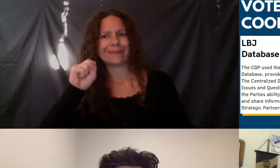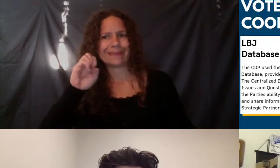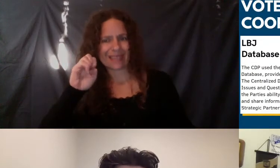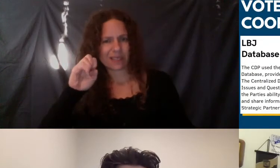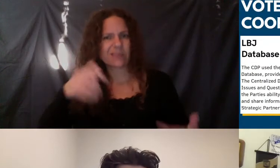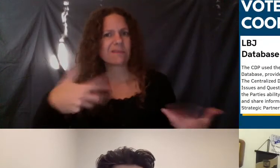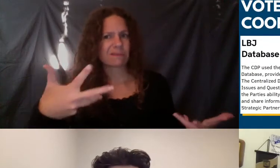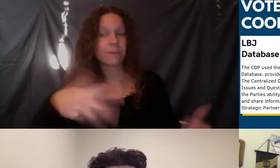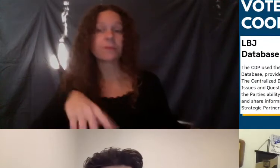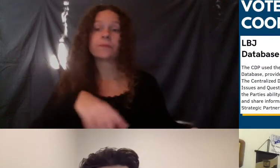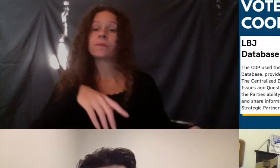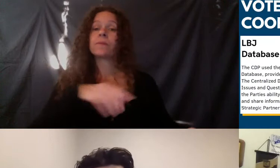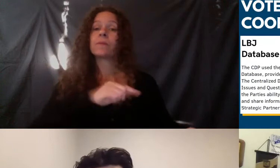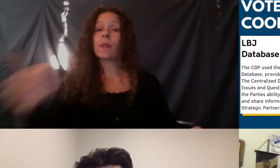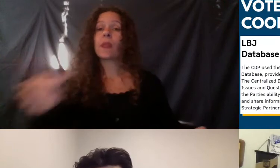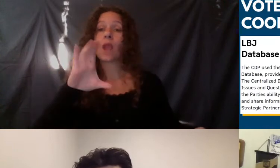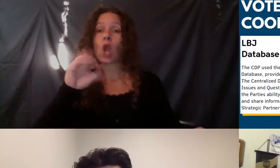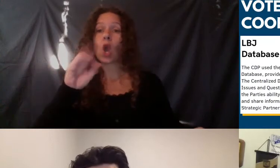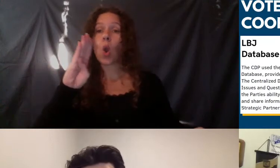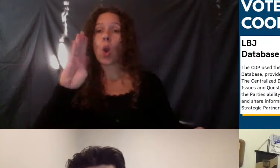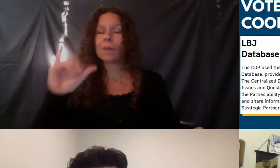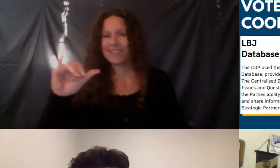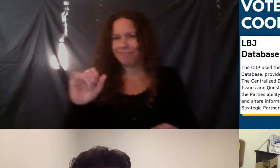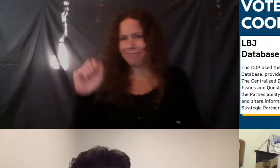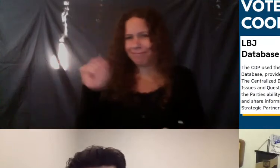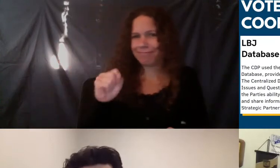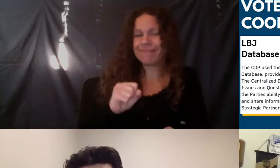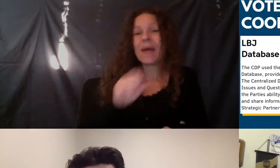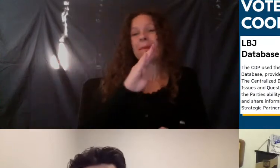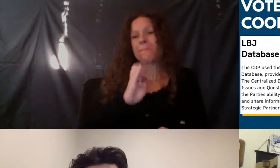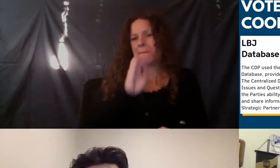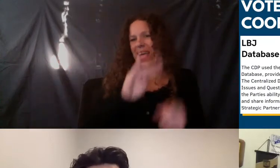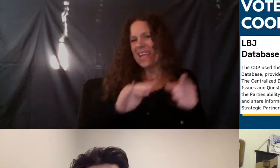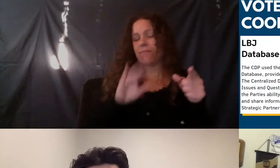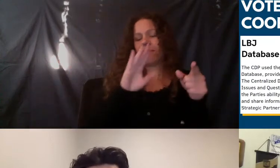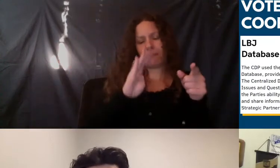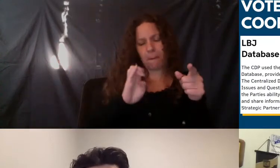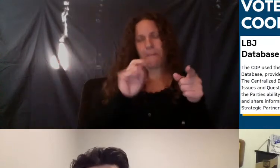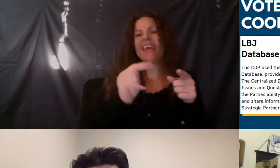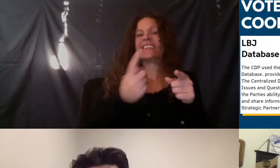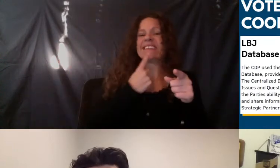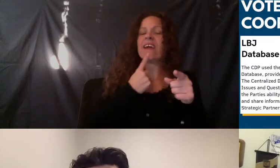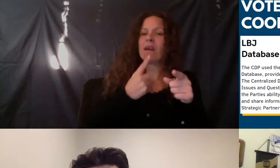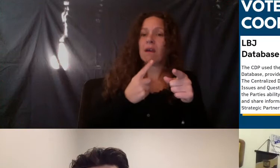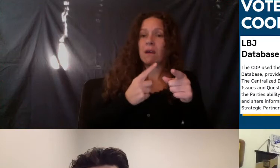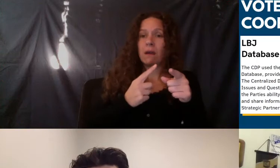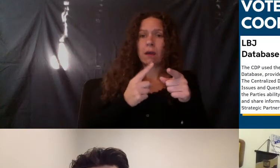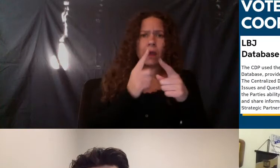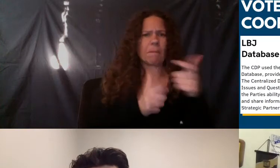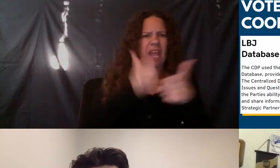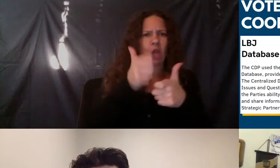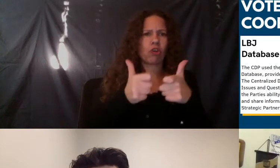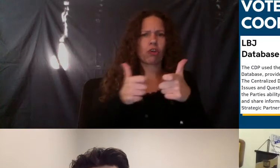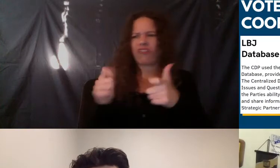So as Ben said, and this is a theme that we've been hearing all afternoon, just bigger, more, faster, better, bigger,